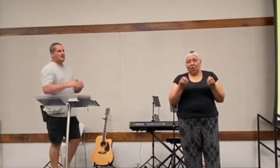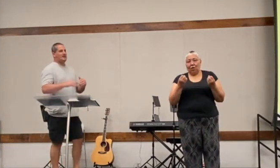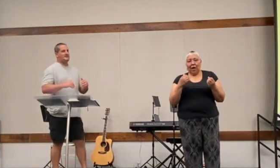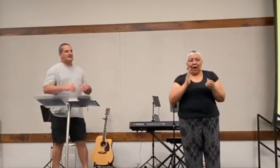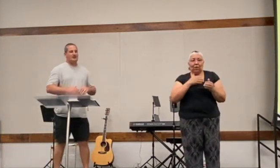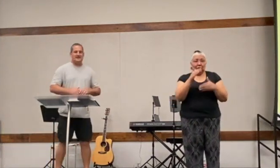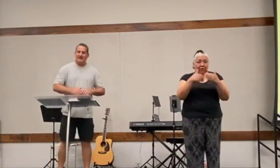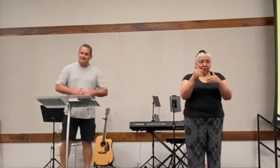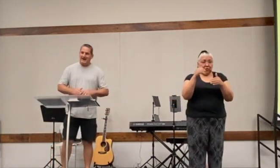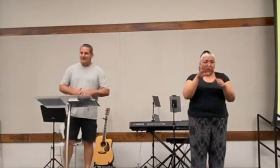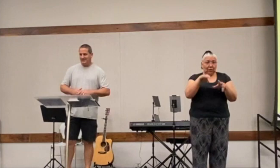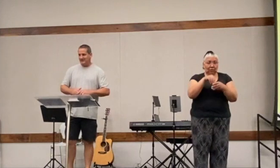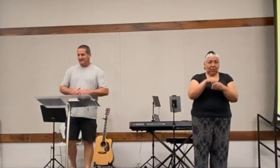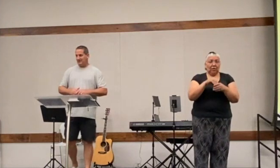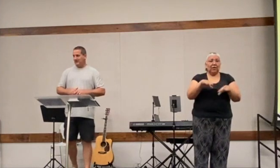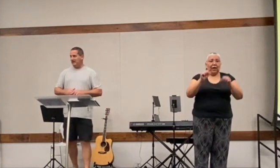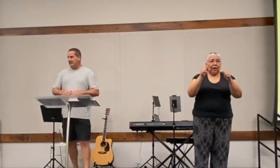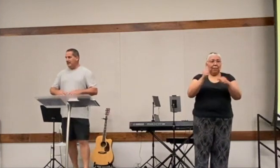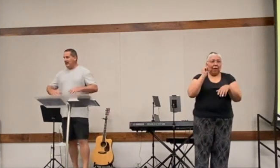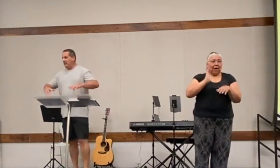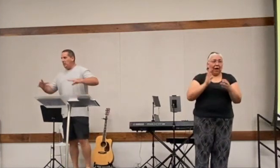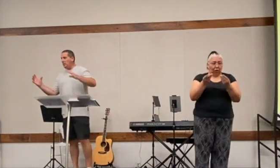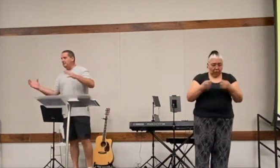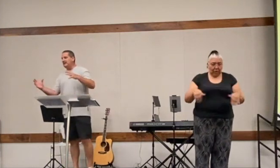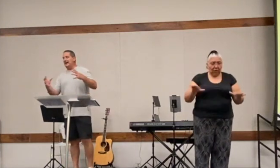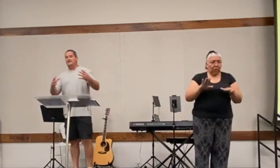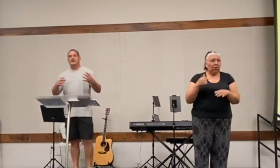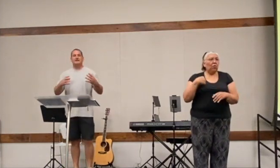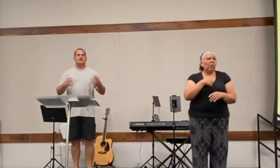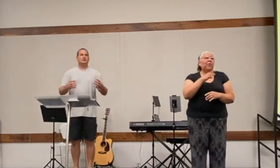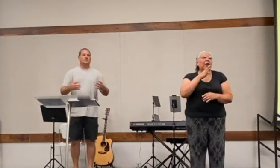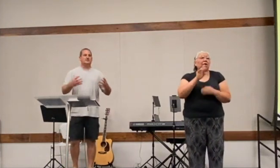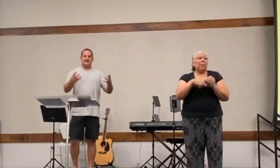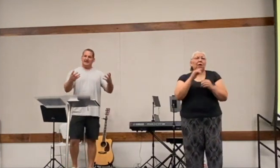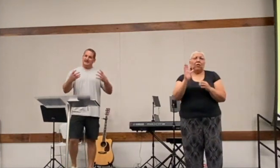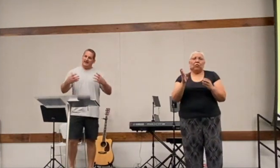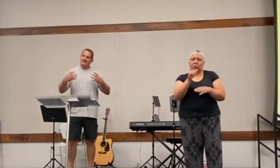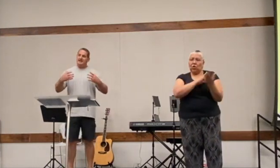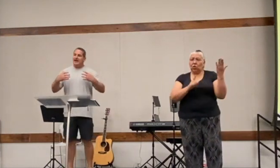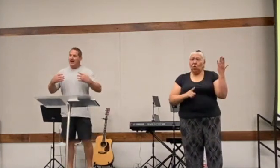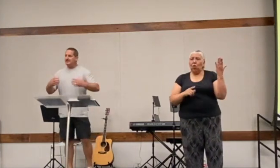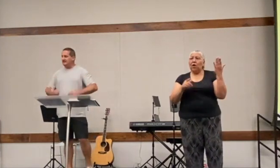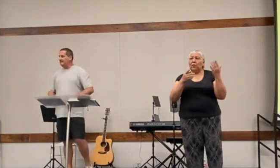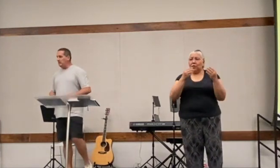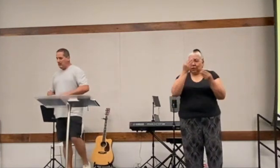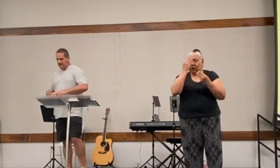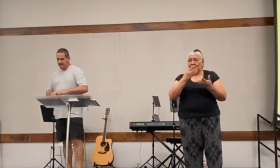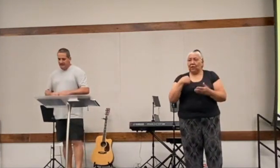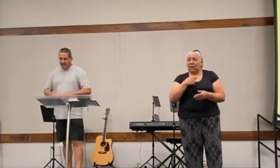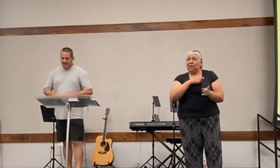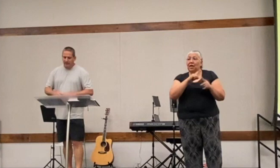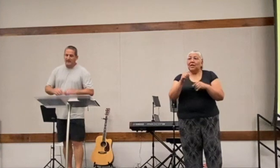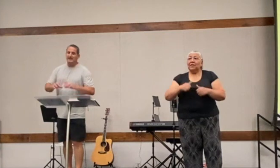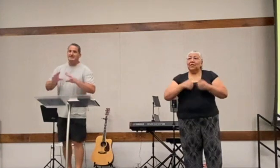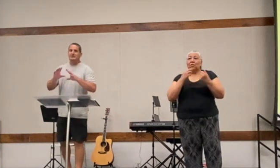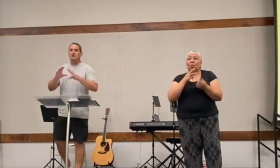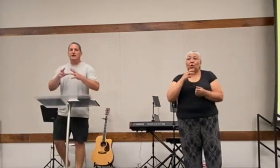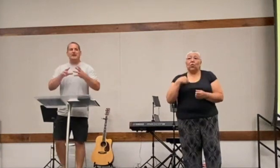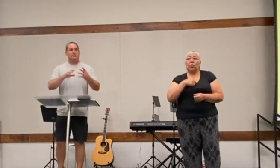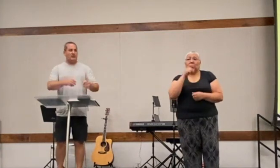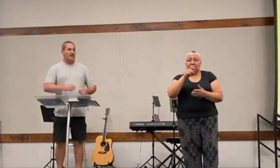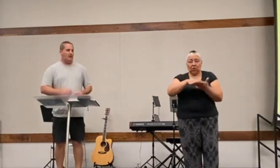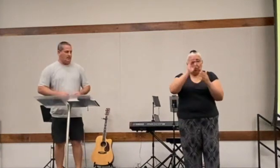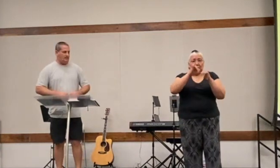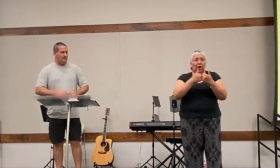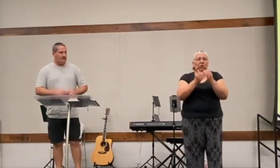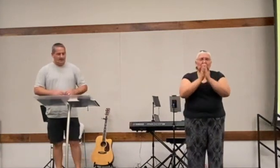series that we're in is called Taking Back Our Territory. And what we were talking about, the Lord was telling us as living water that we need to learn